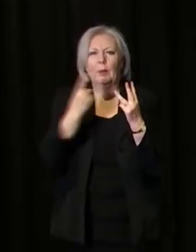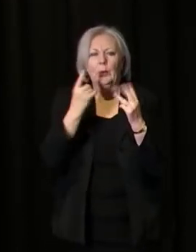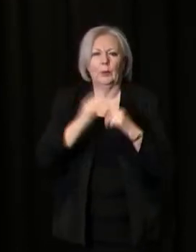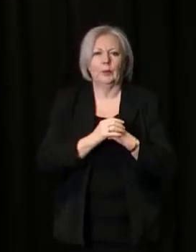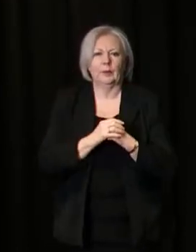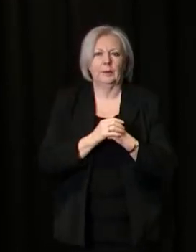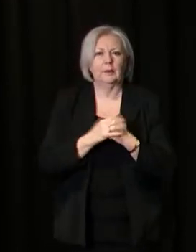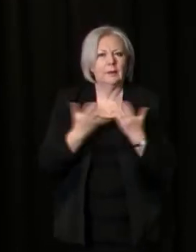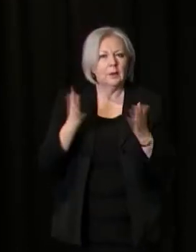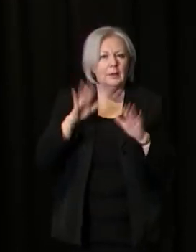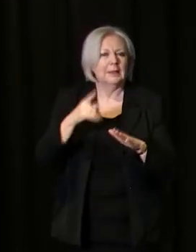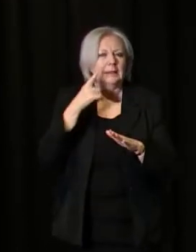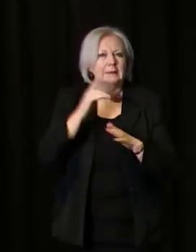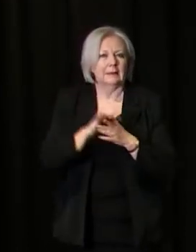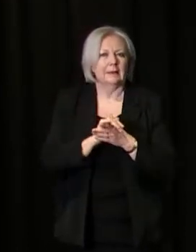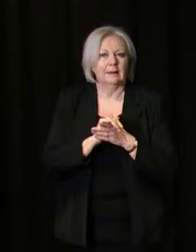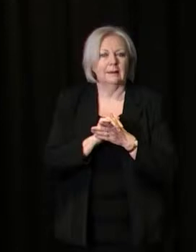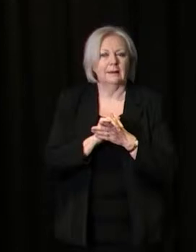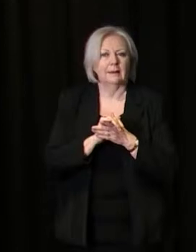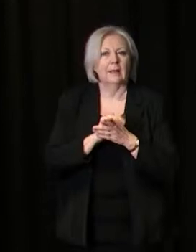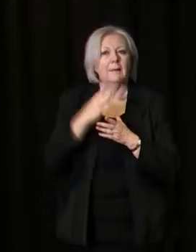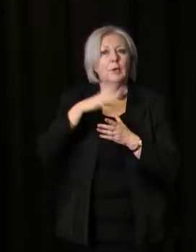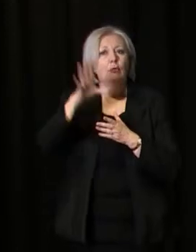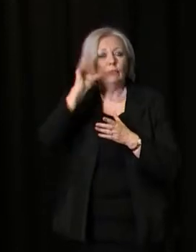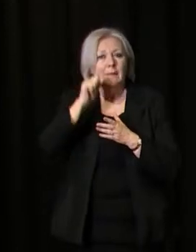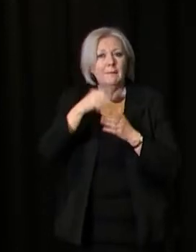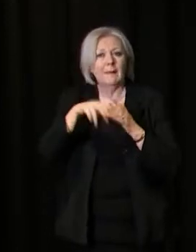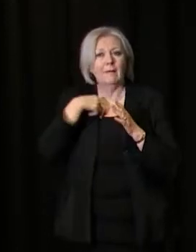for their vaccination certificate to remain current and live.